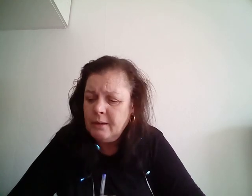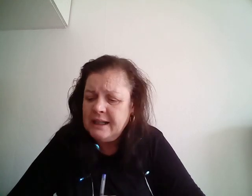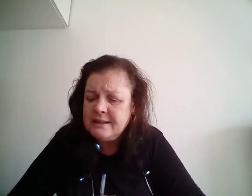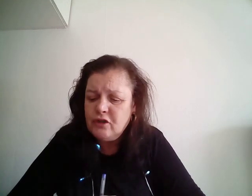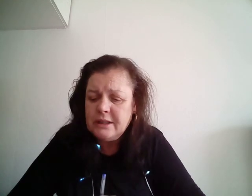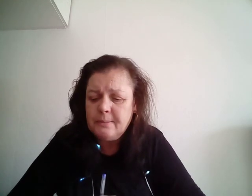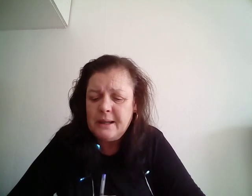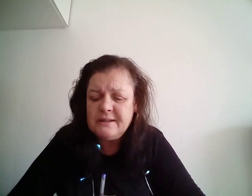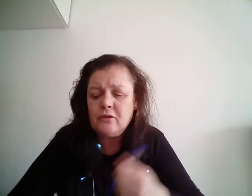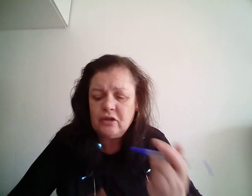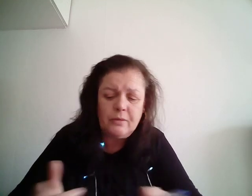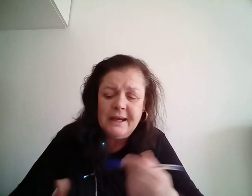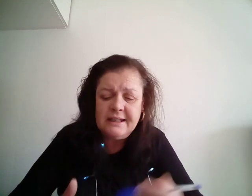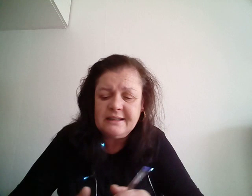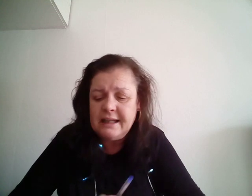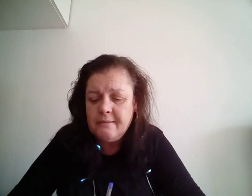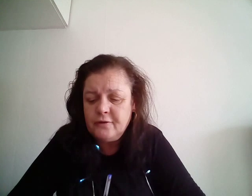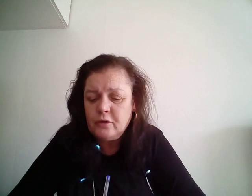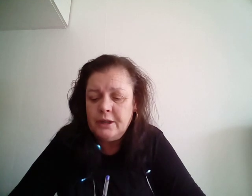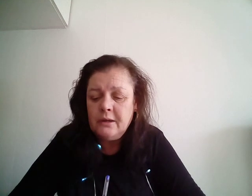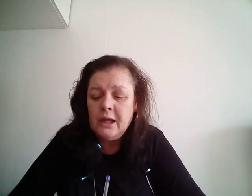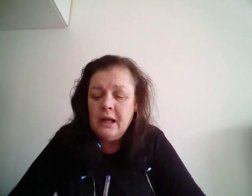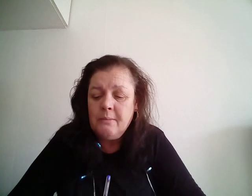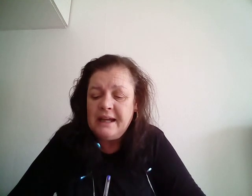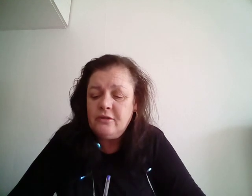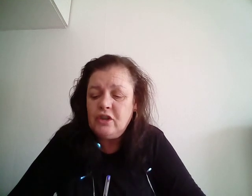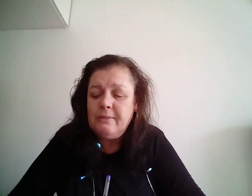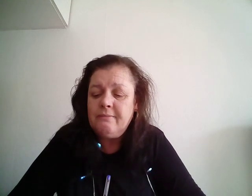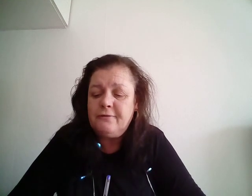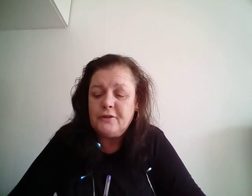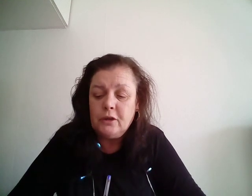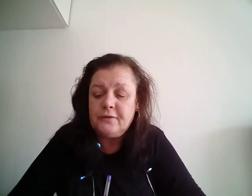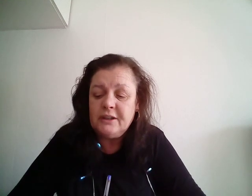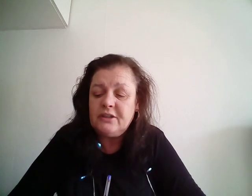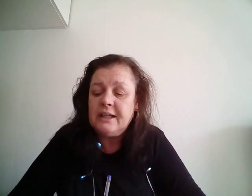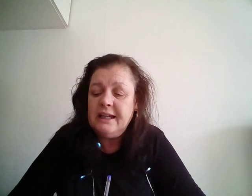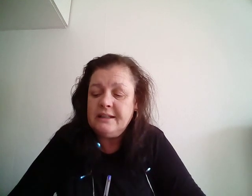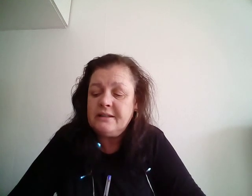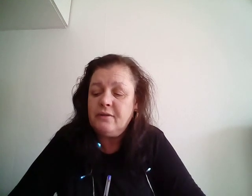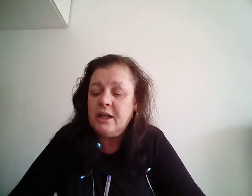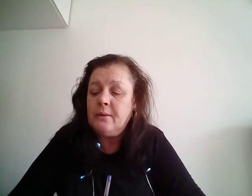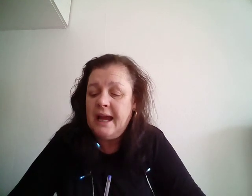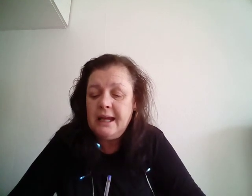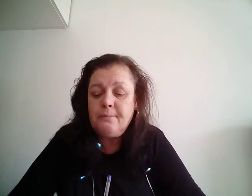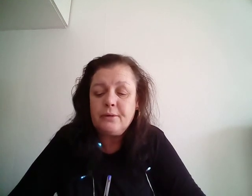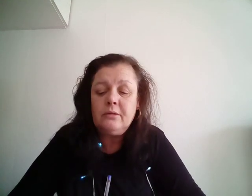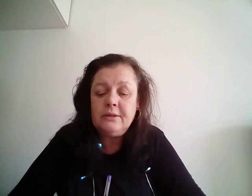April 19th, 2024. My delicious little babies. So I'll just repeat that again for you. Benjamin Fulford interview,